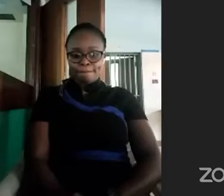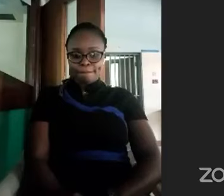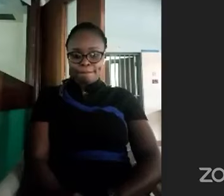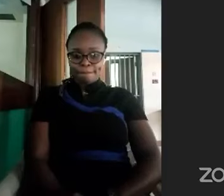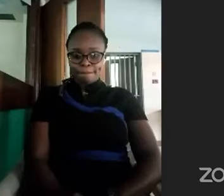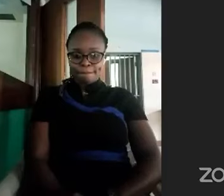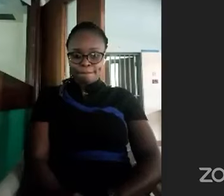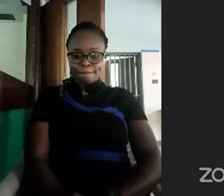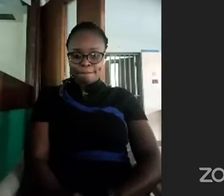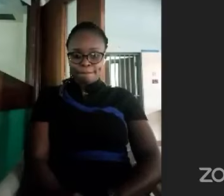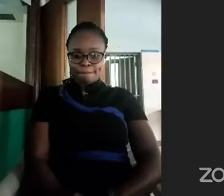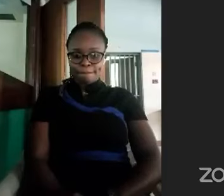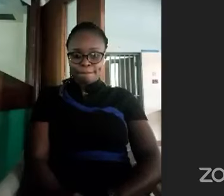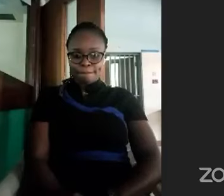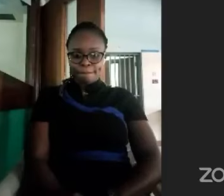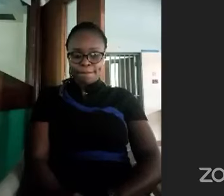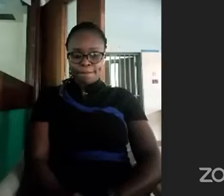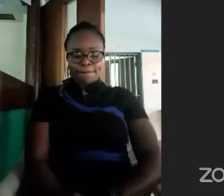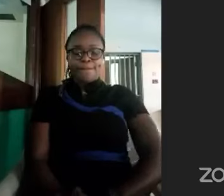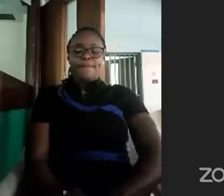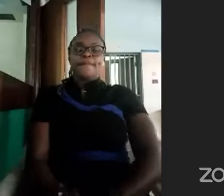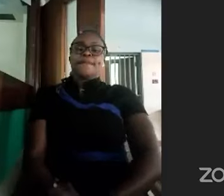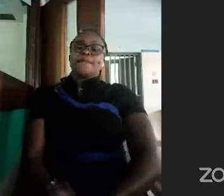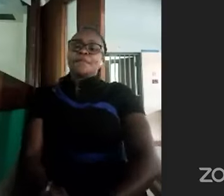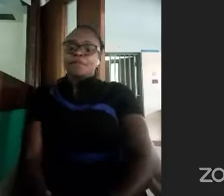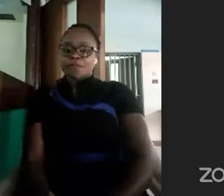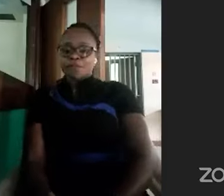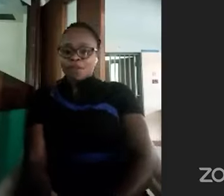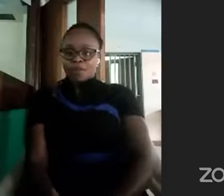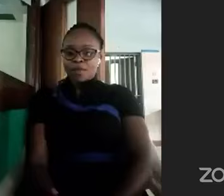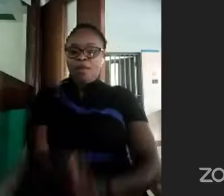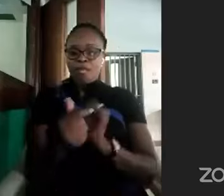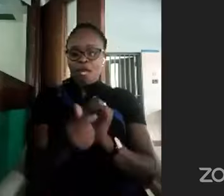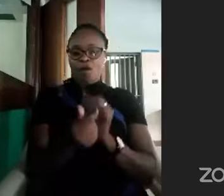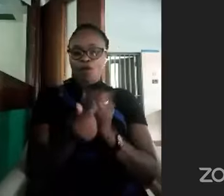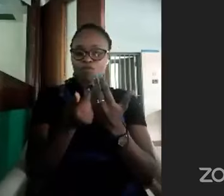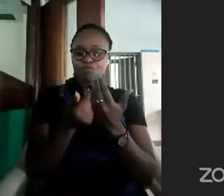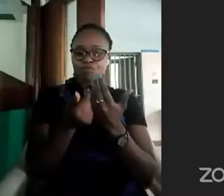maybe I'll go back to Immaculate. If